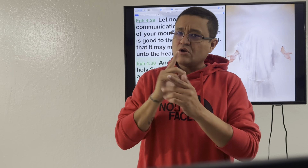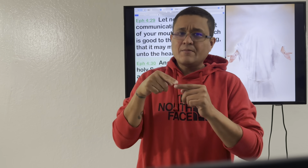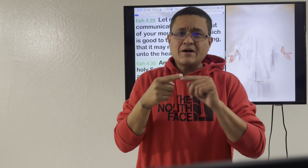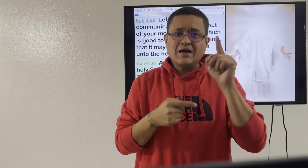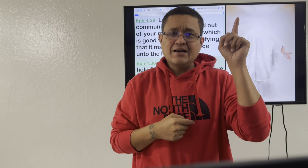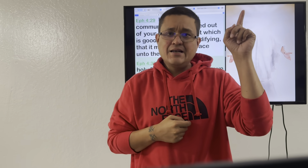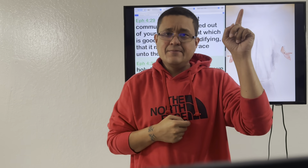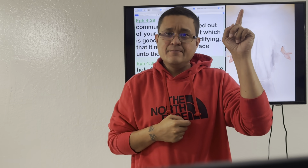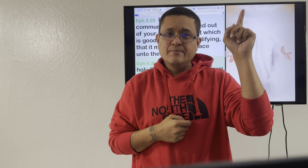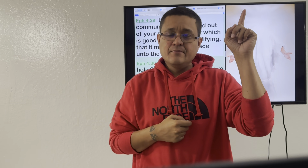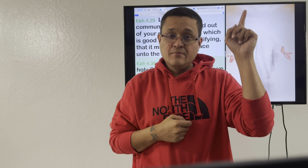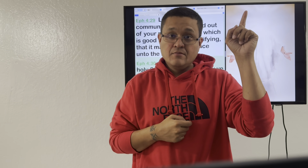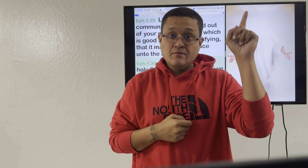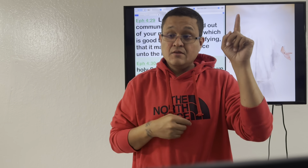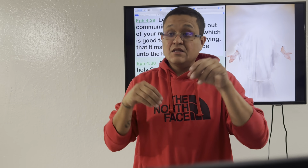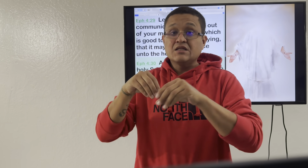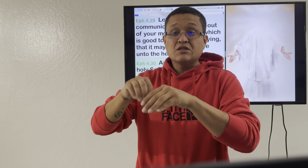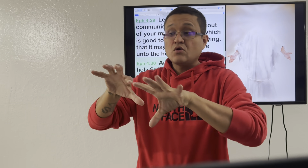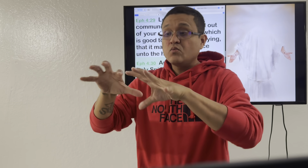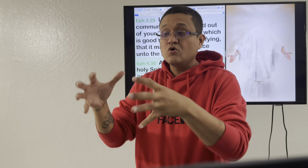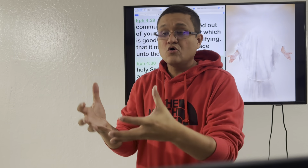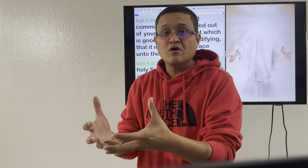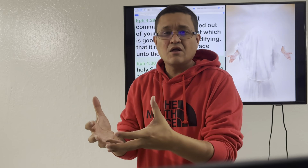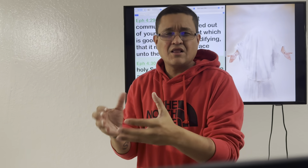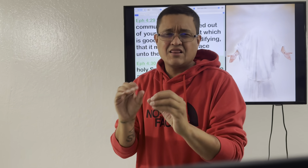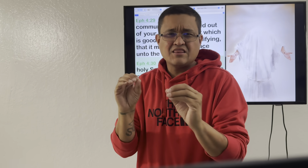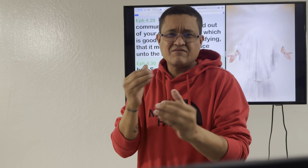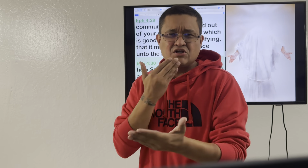encourage the goodness of God. It should help the world.